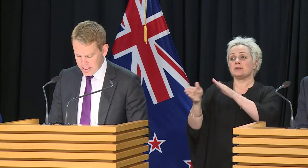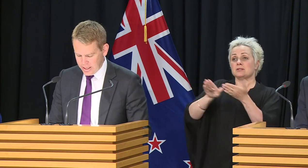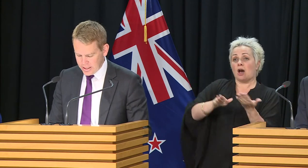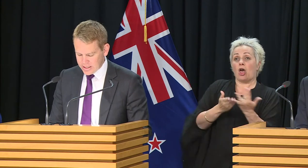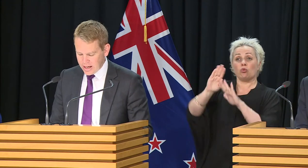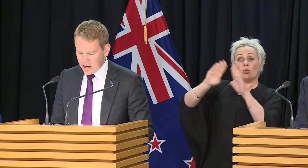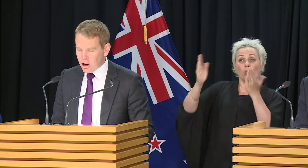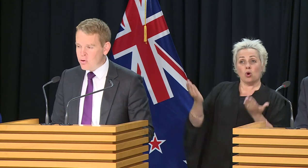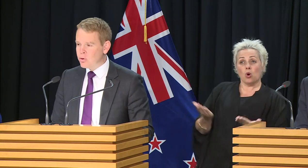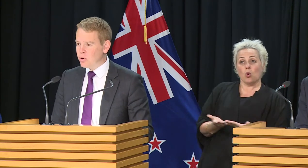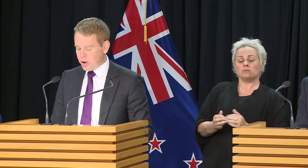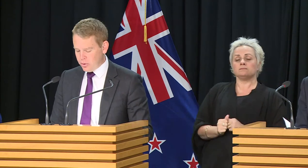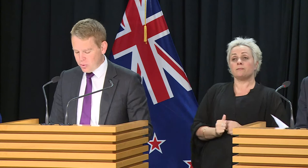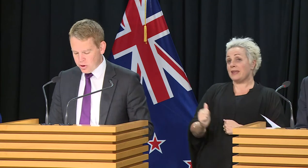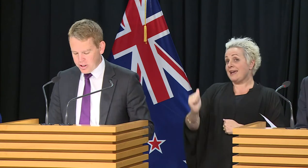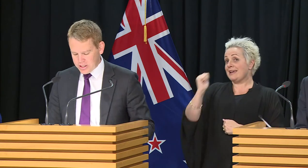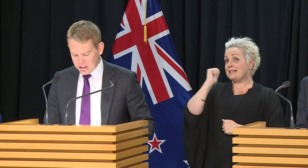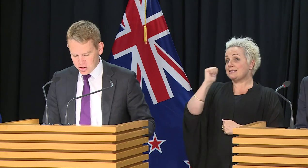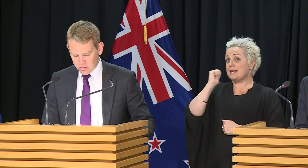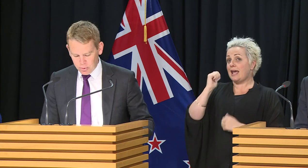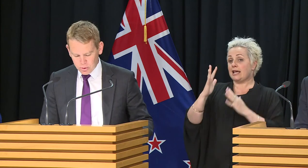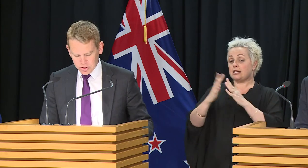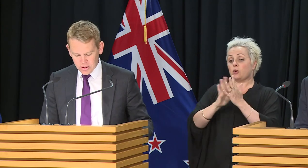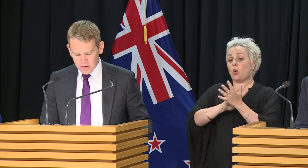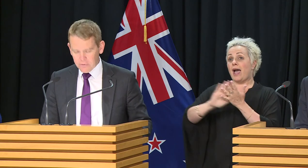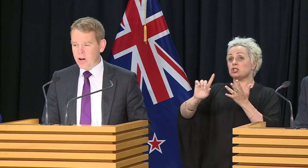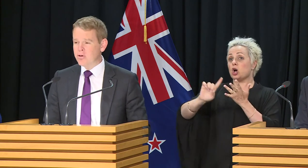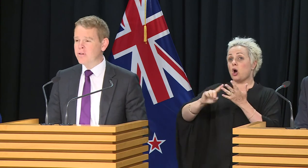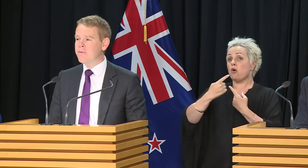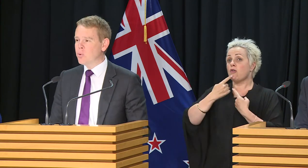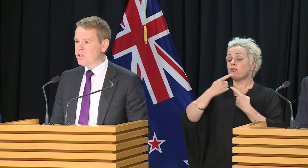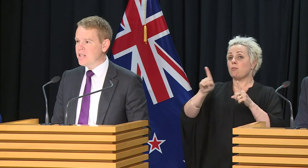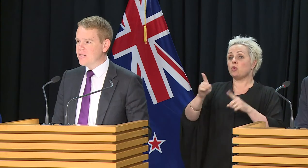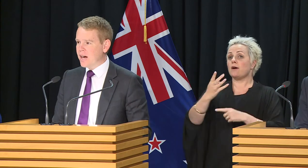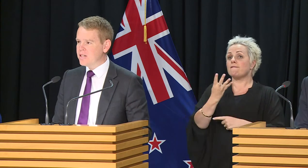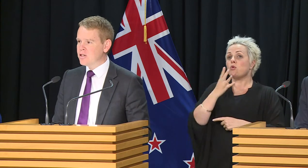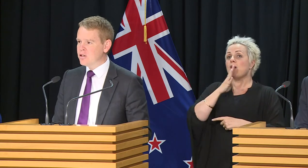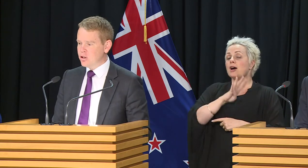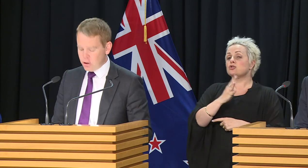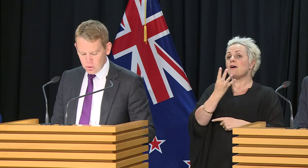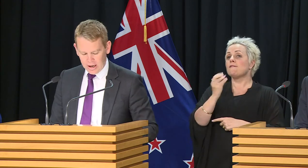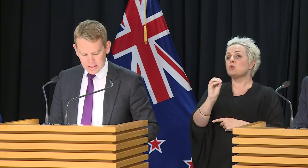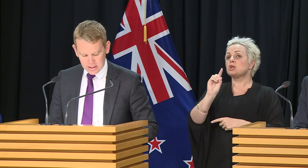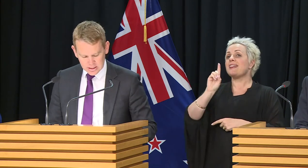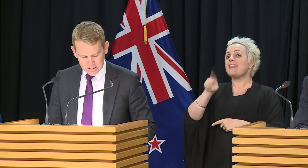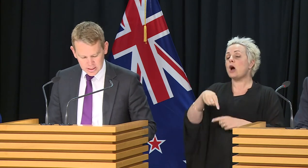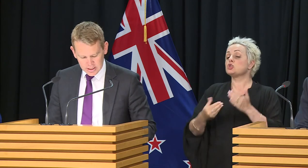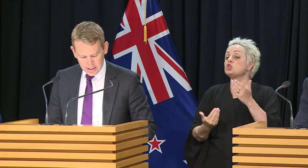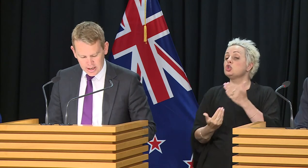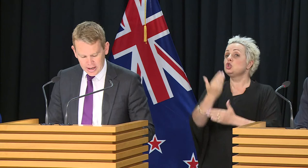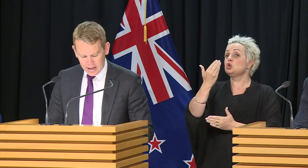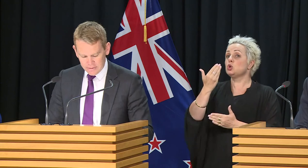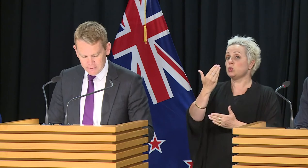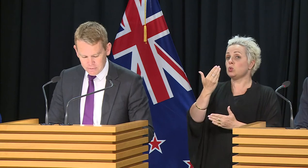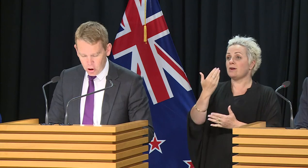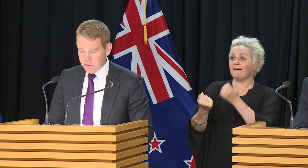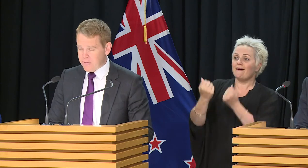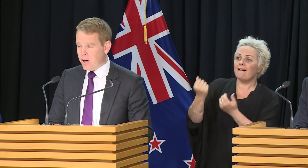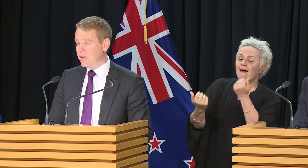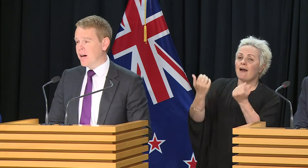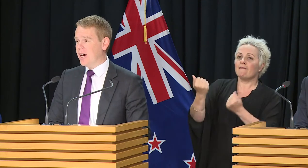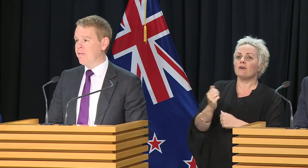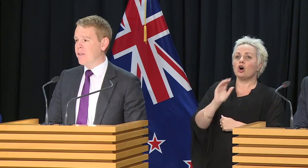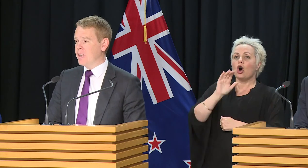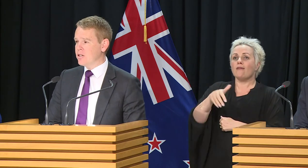worldwide. Yesterday alone, the World Health Organization reported 440,000 new cases and